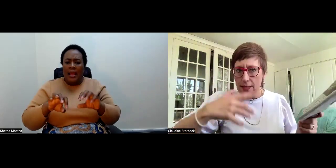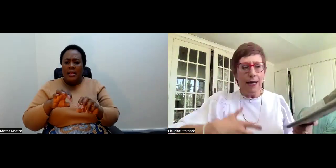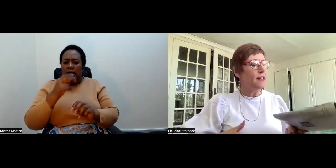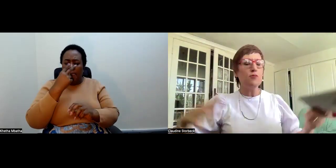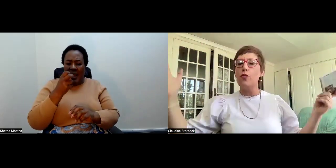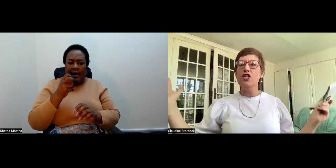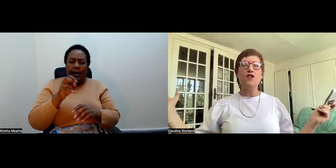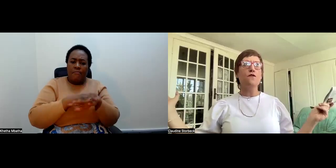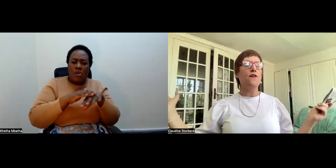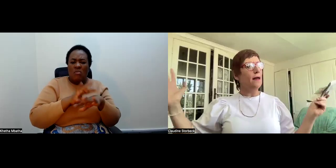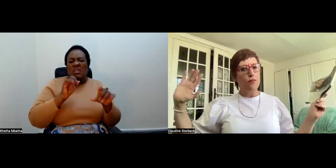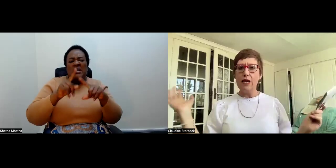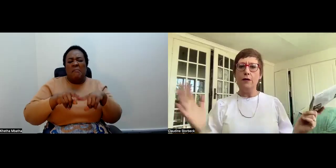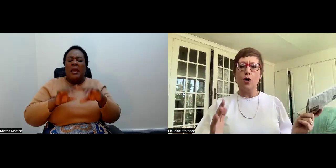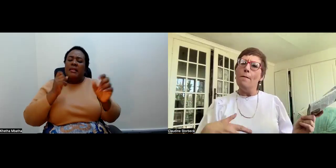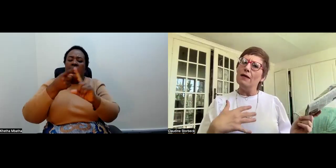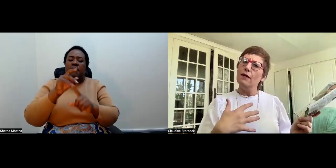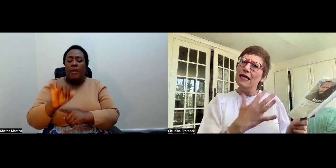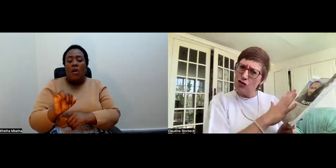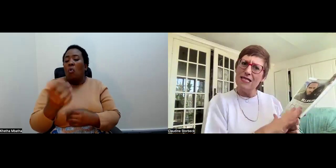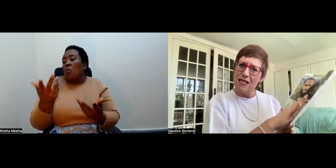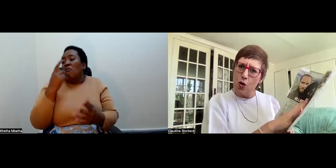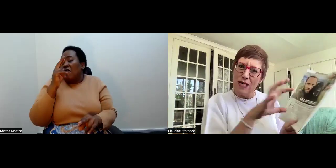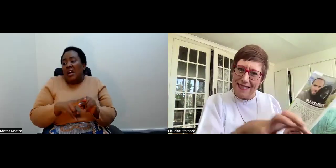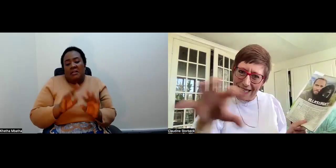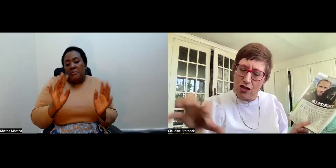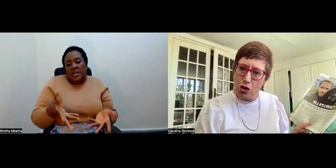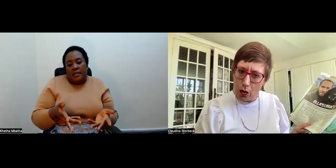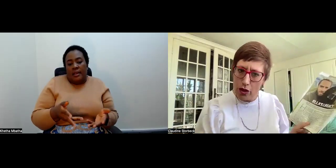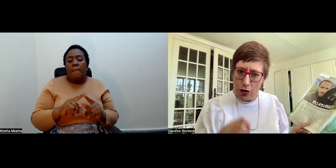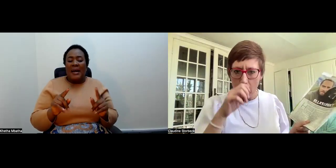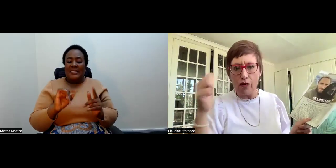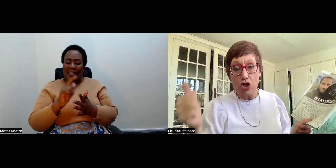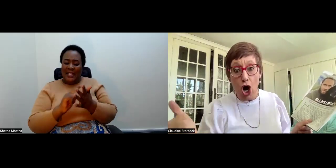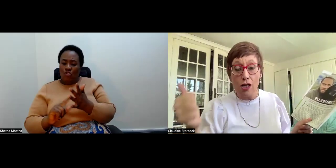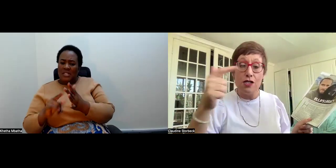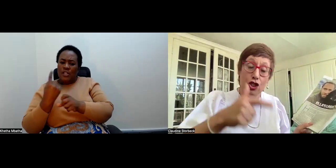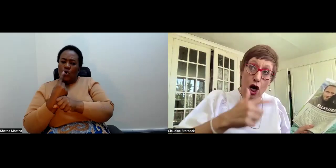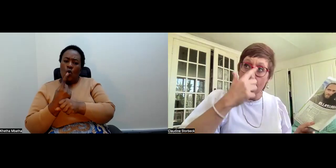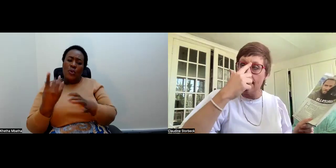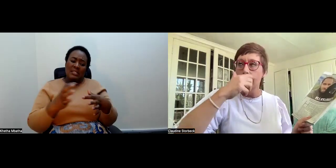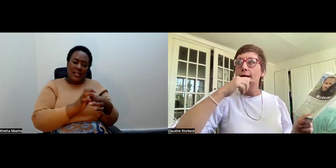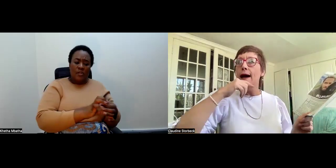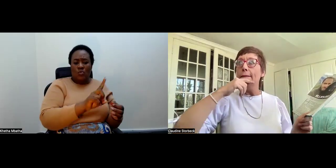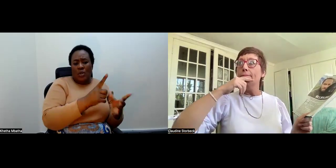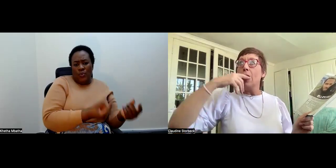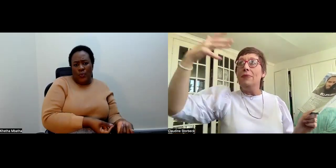is. Sometimes we read just for fun and bring in book, but literacy is always linked to what we're doing, whether it's art,